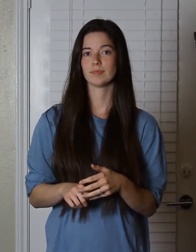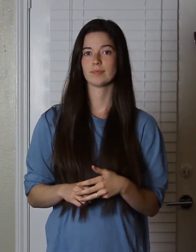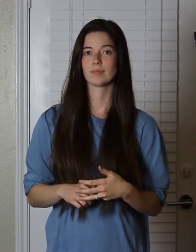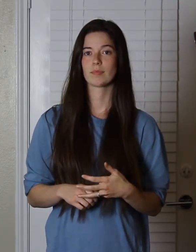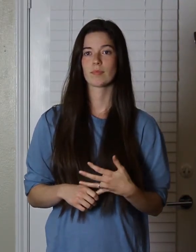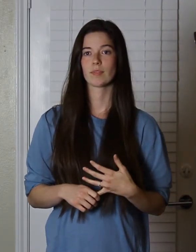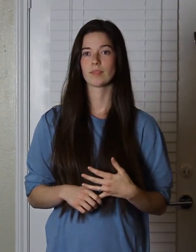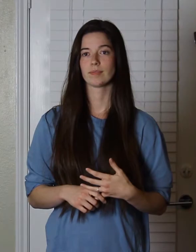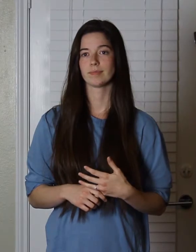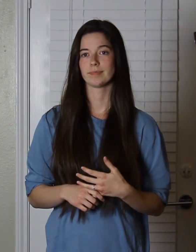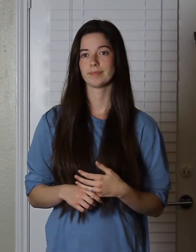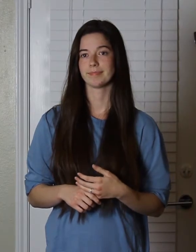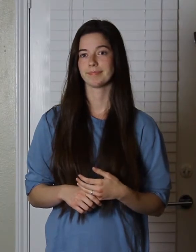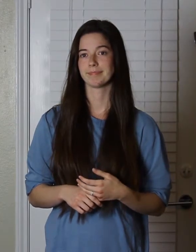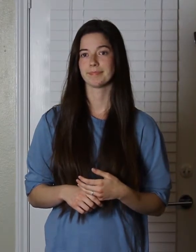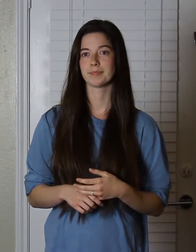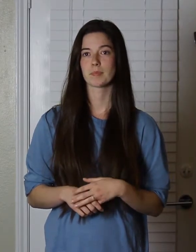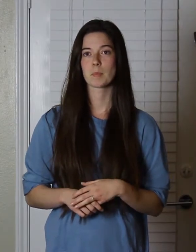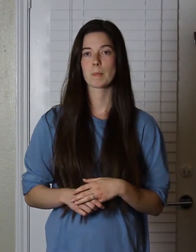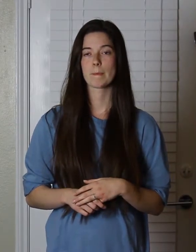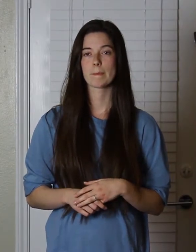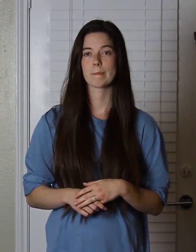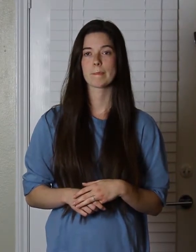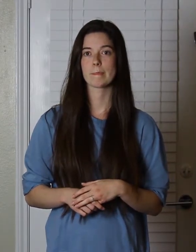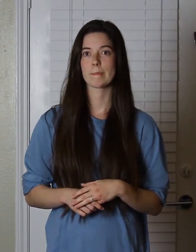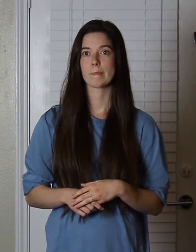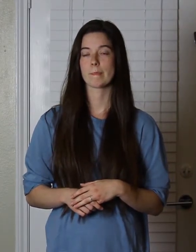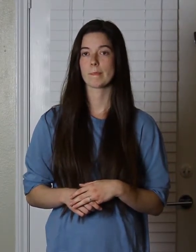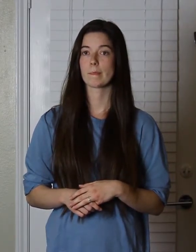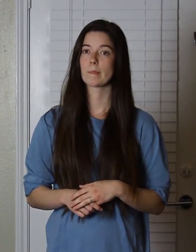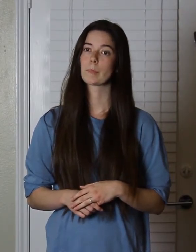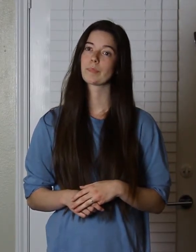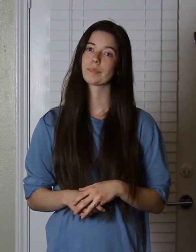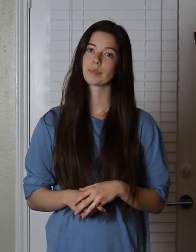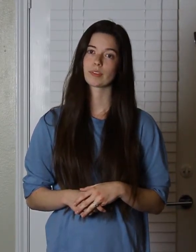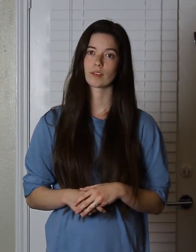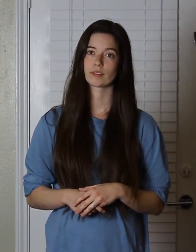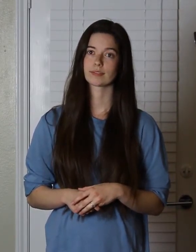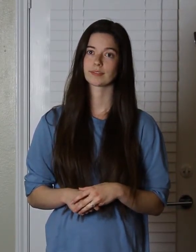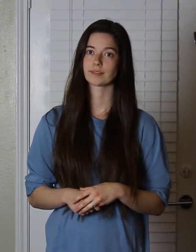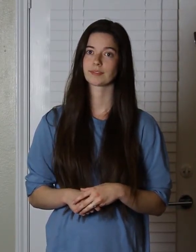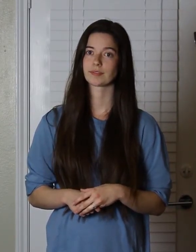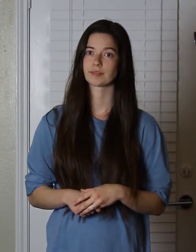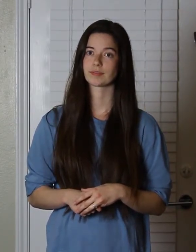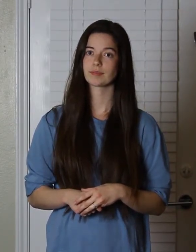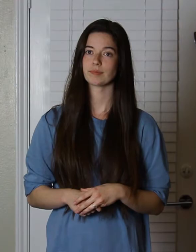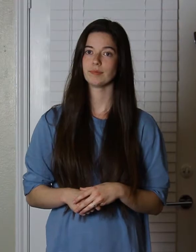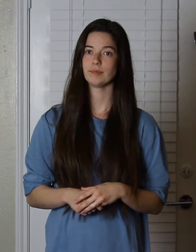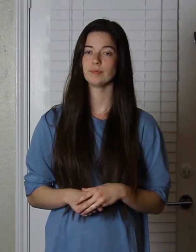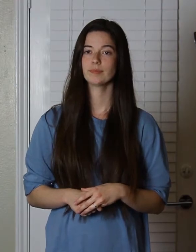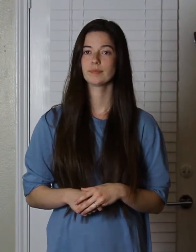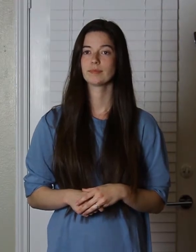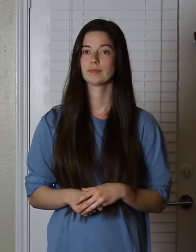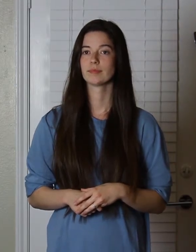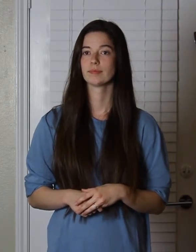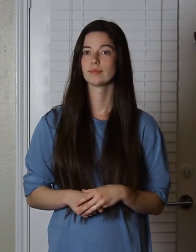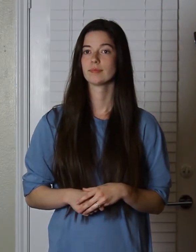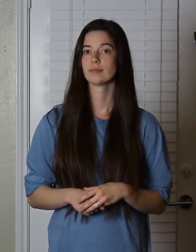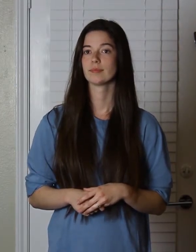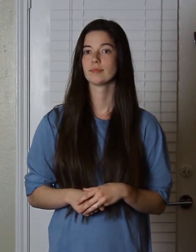happen. It can either soak into the earth and become groundwater that plants and animals use to drink, or it may